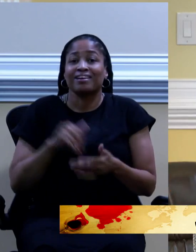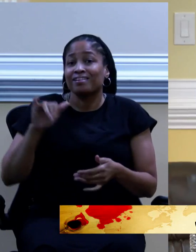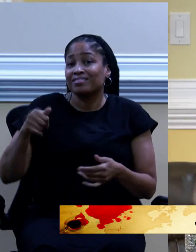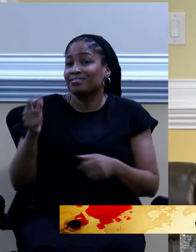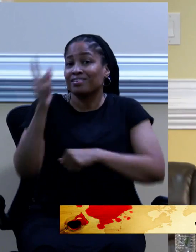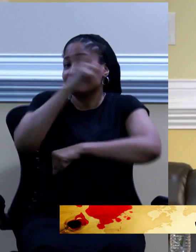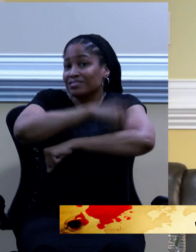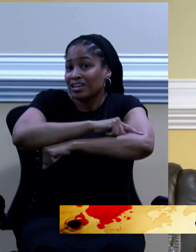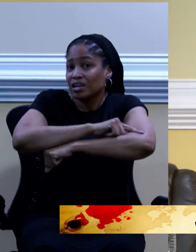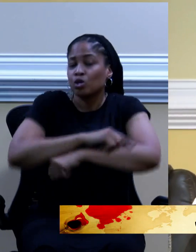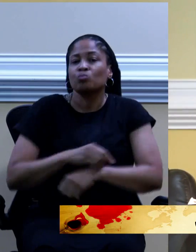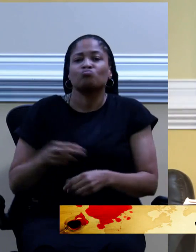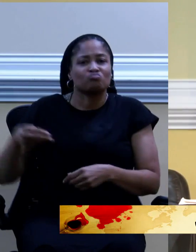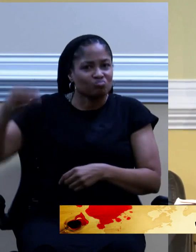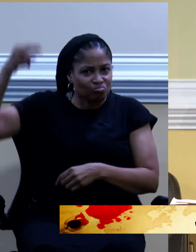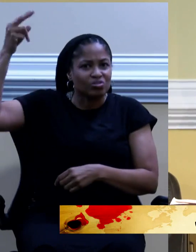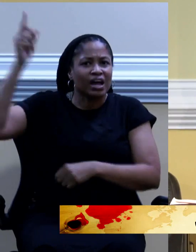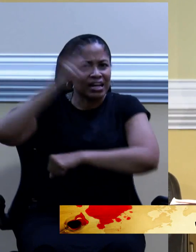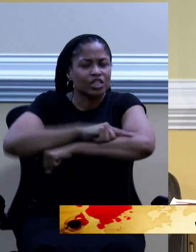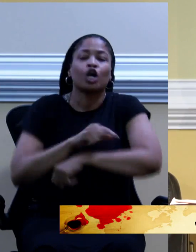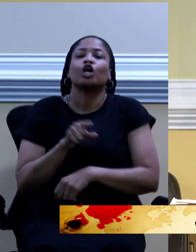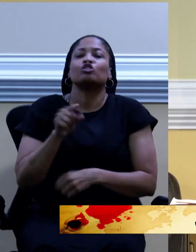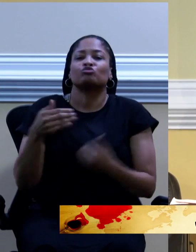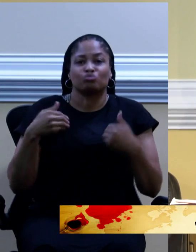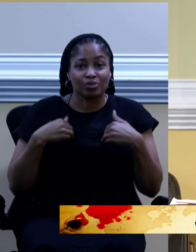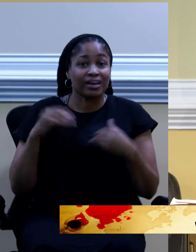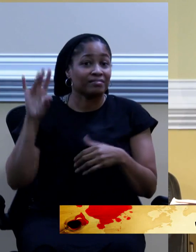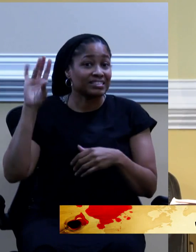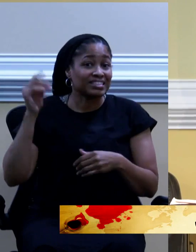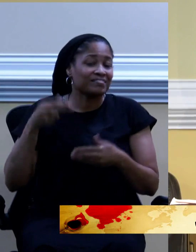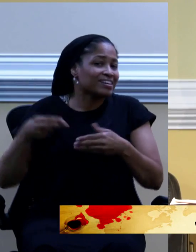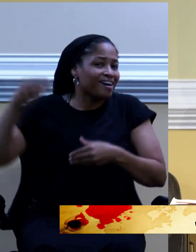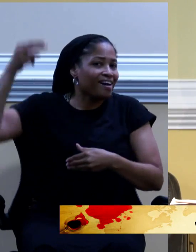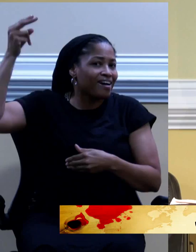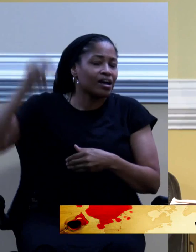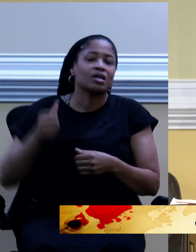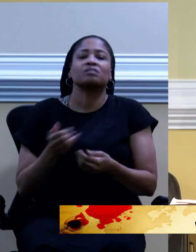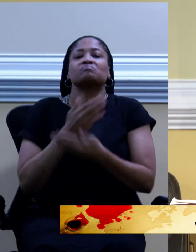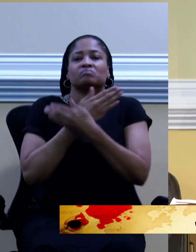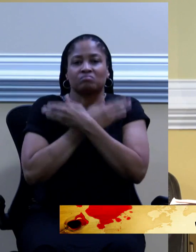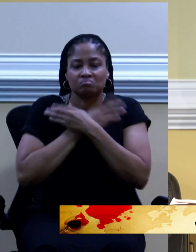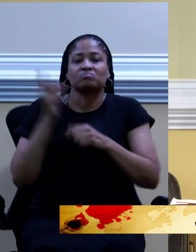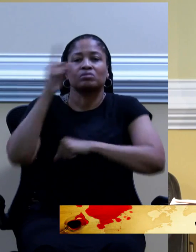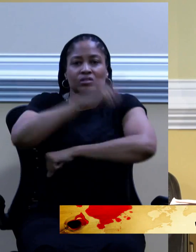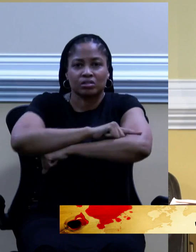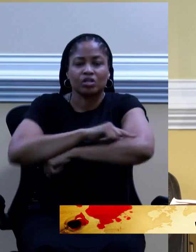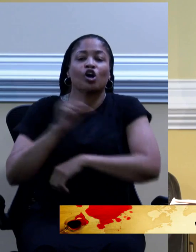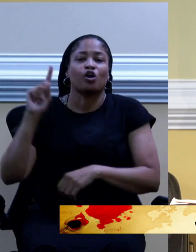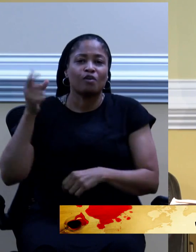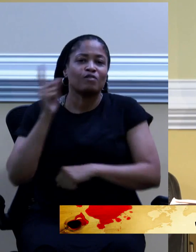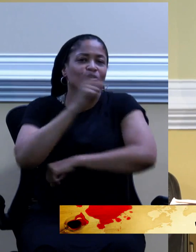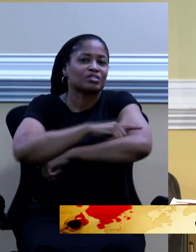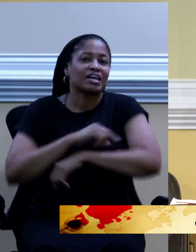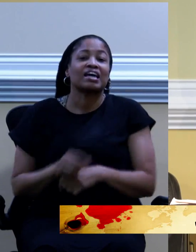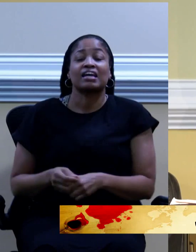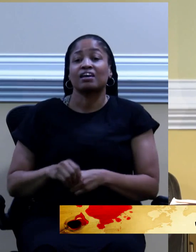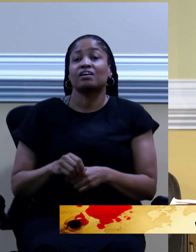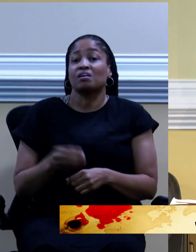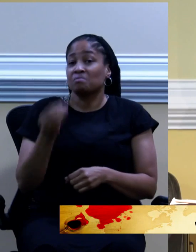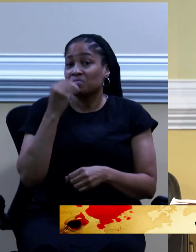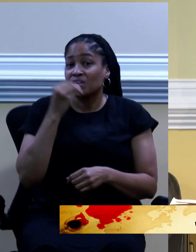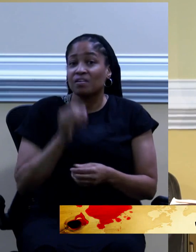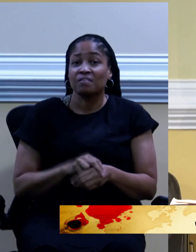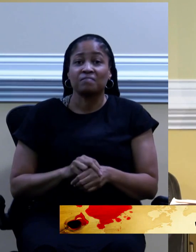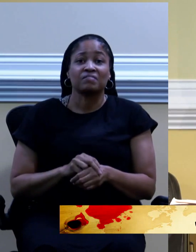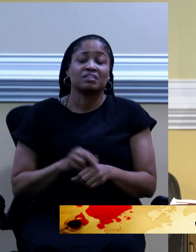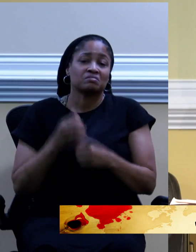have seven high Sabbath days, sisters and brothers. First day of the Feast of Unleavened Bread. The seventh day of the Feast